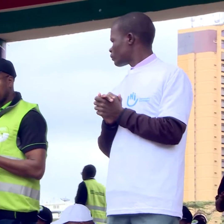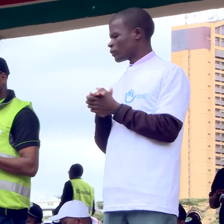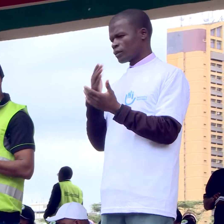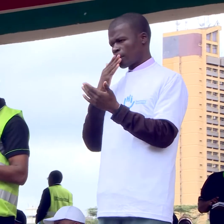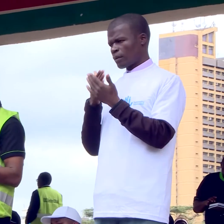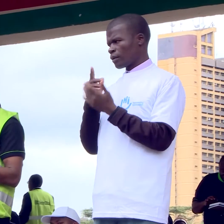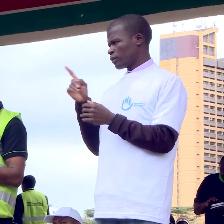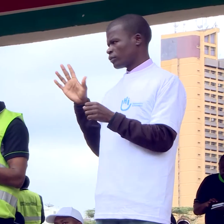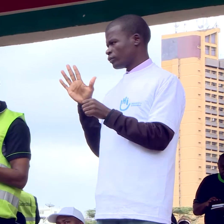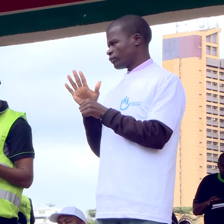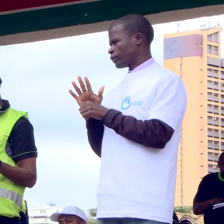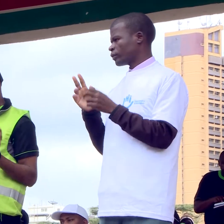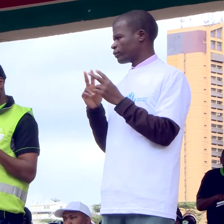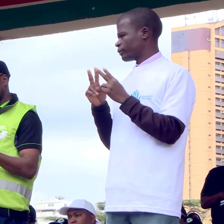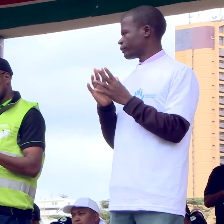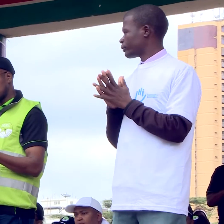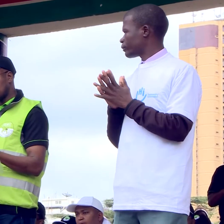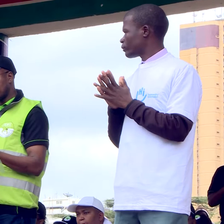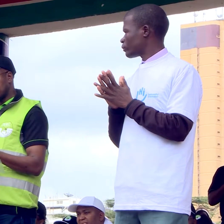Thank you very much, representative of